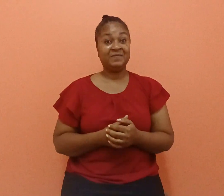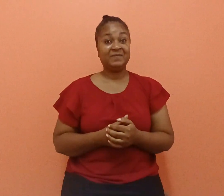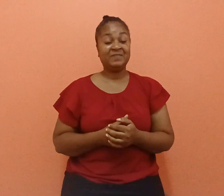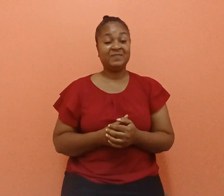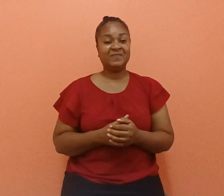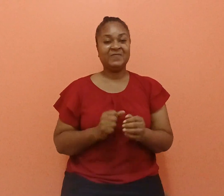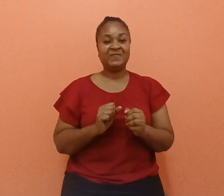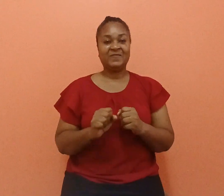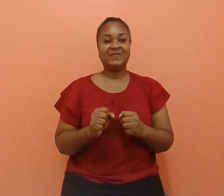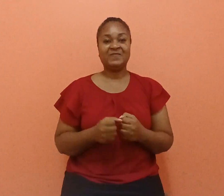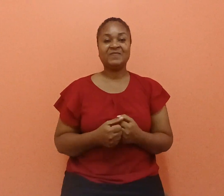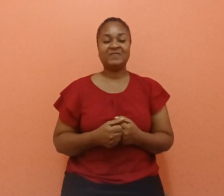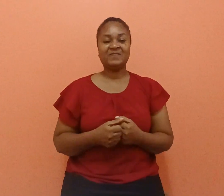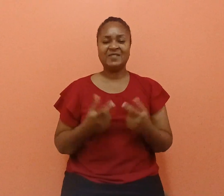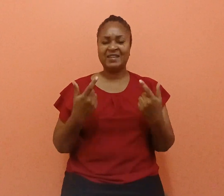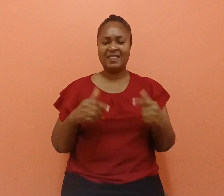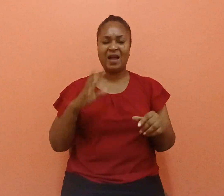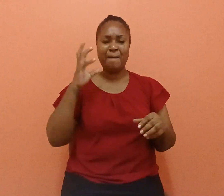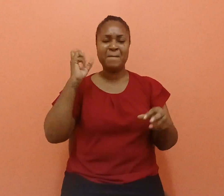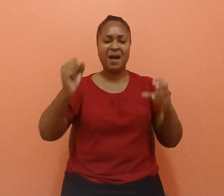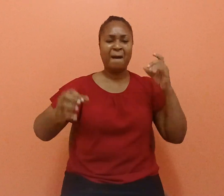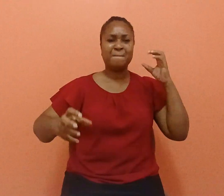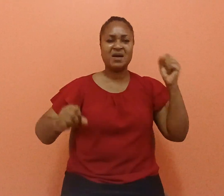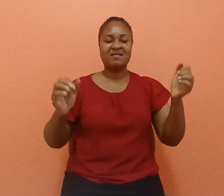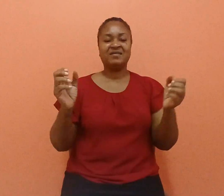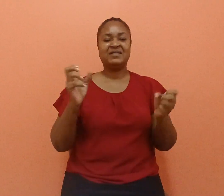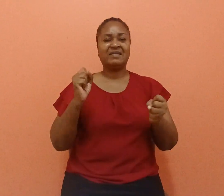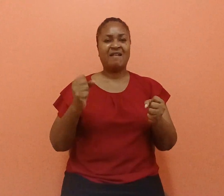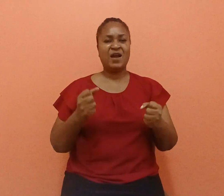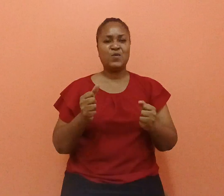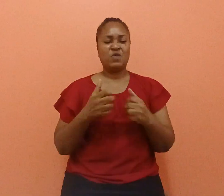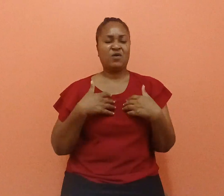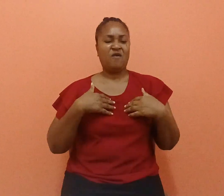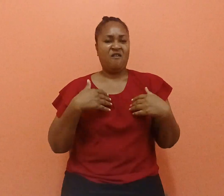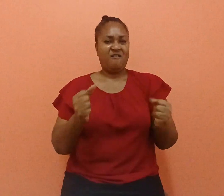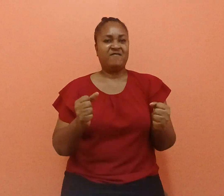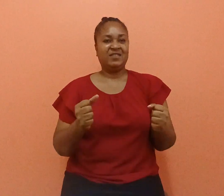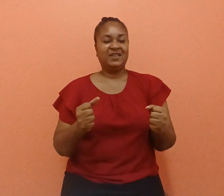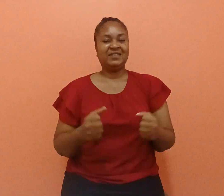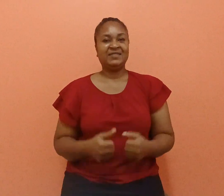So let's sing and sign with confidence.